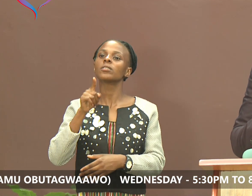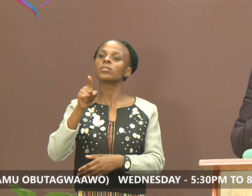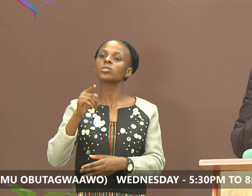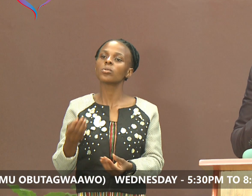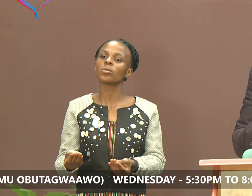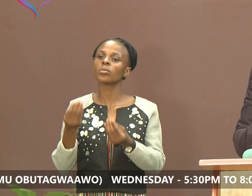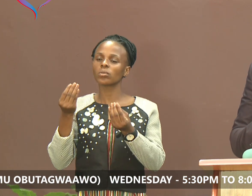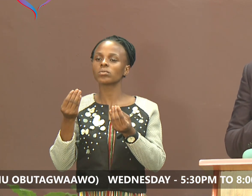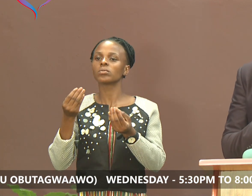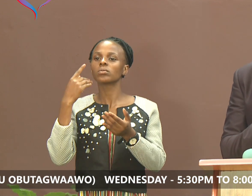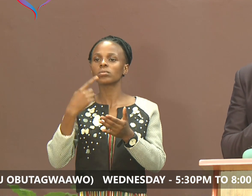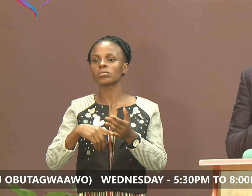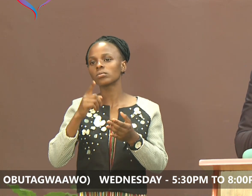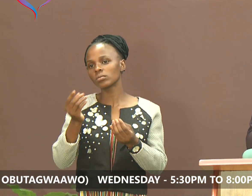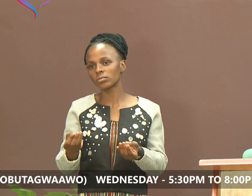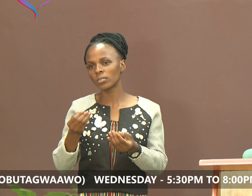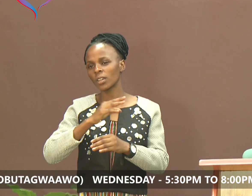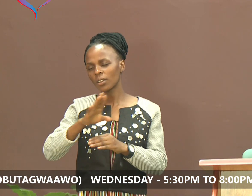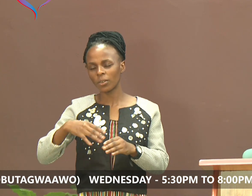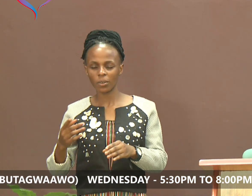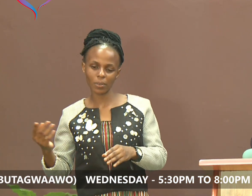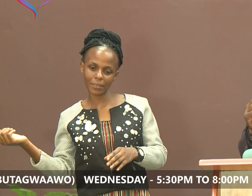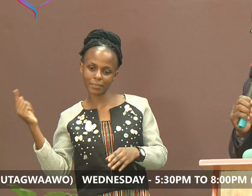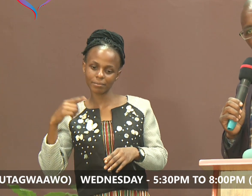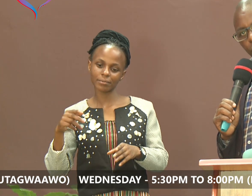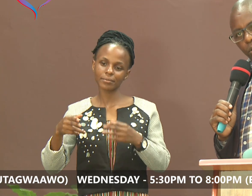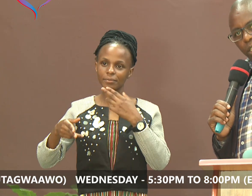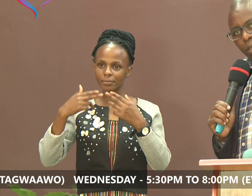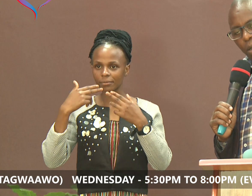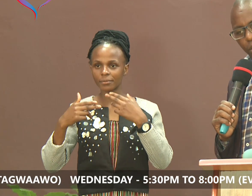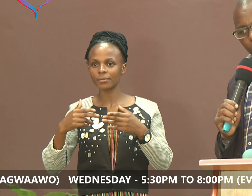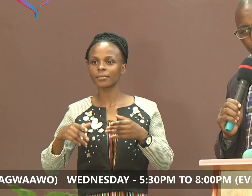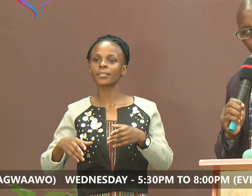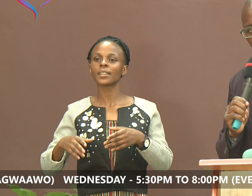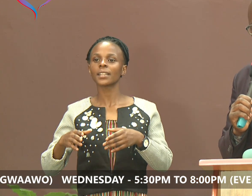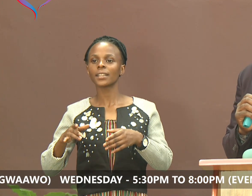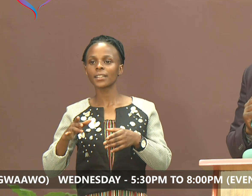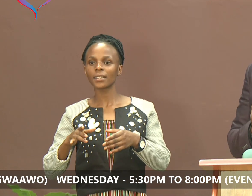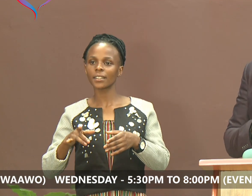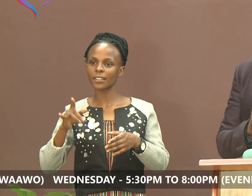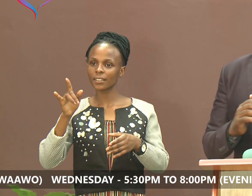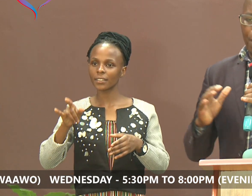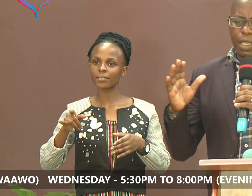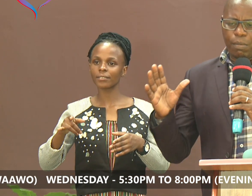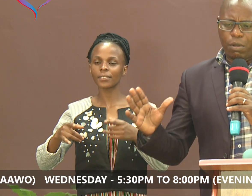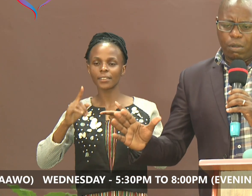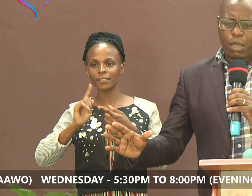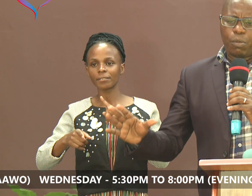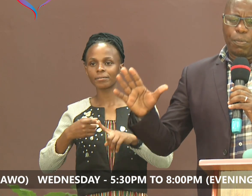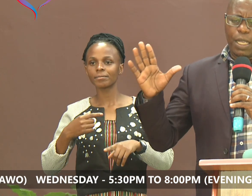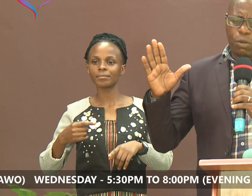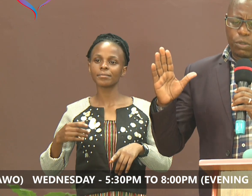family linga hoteli buli omwajja kubibye kwebaka n'ogende wa mikwano jojo osiba odala gulo kuleta tro nebere